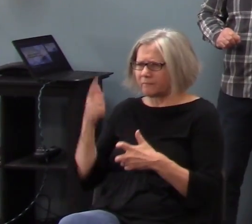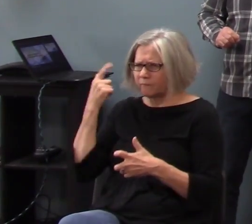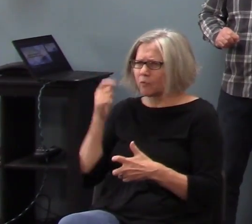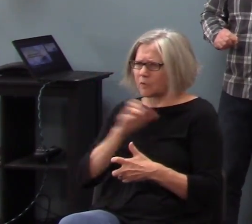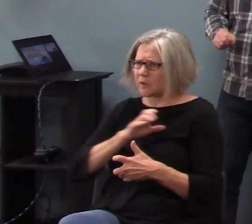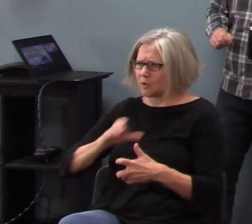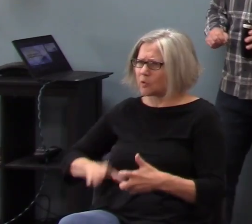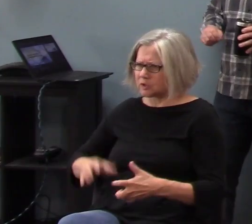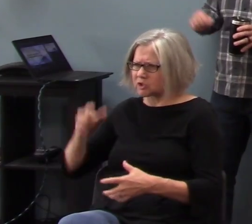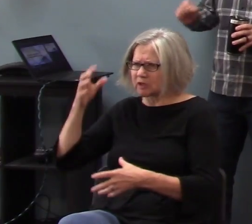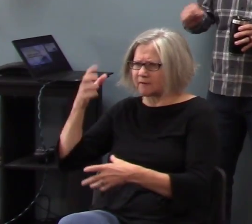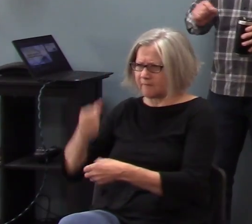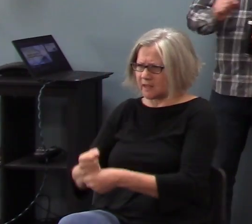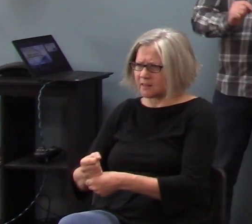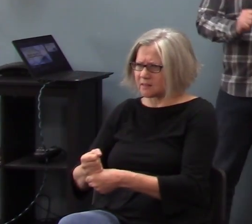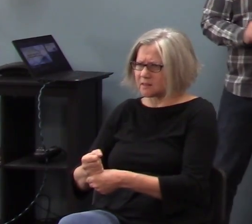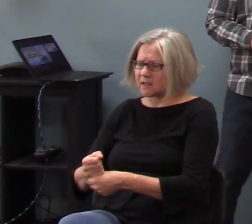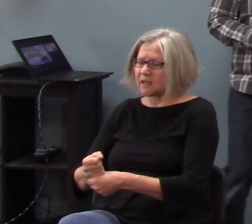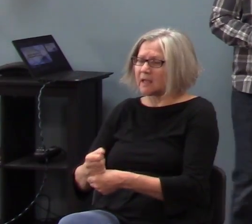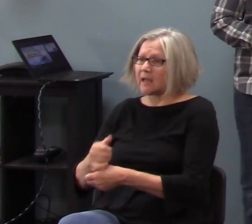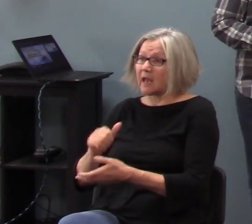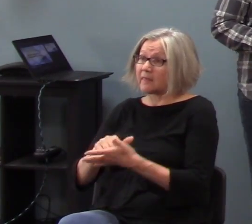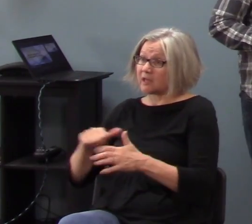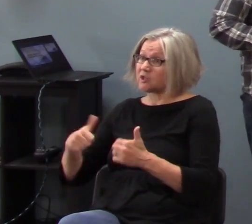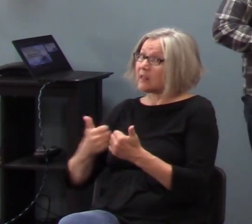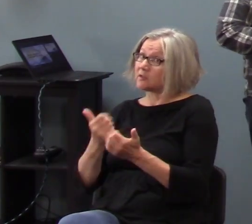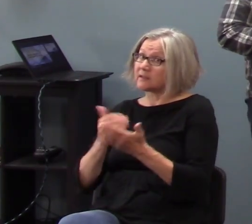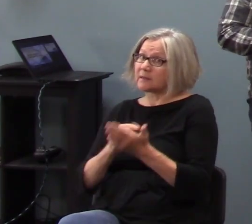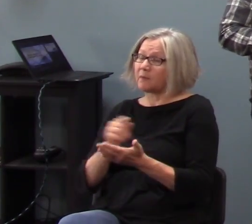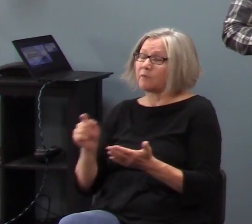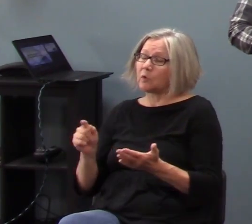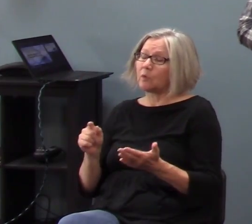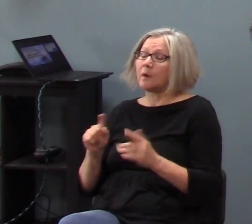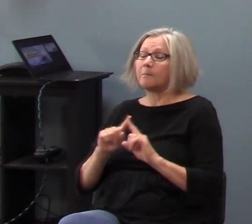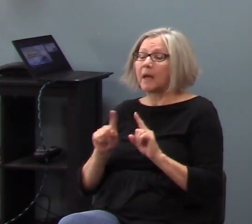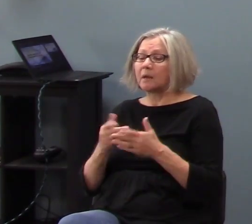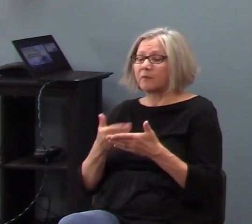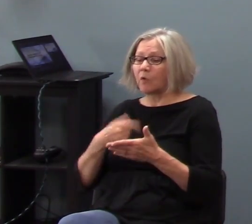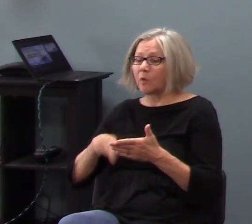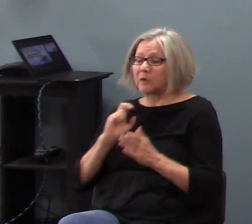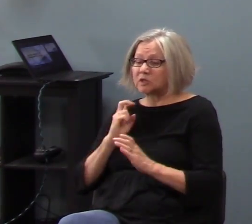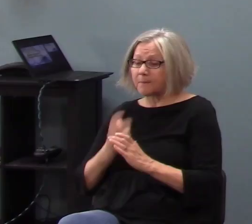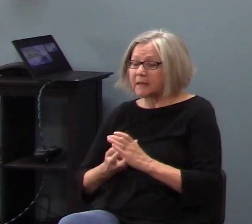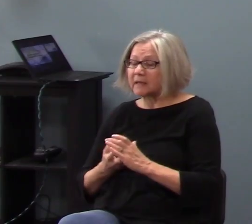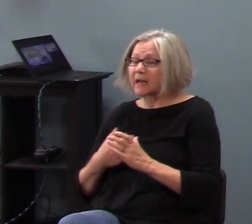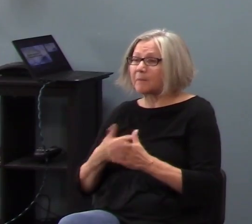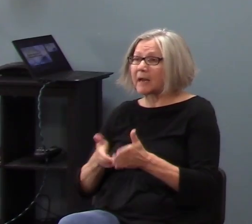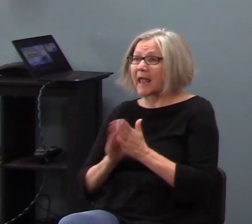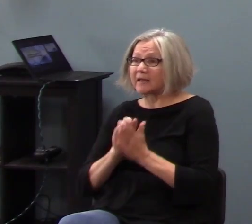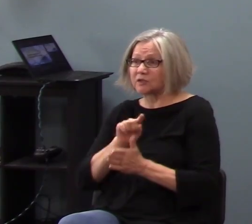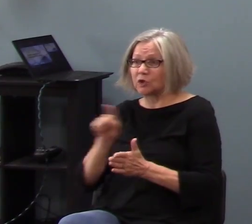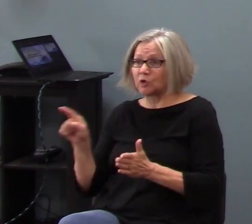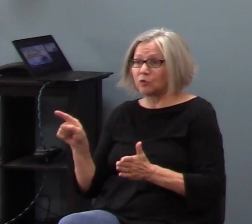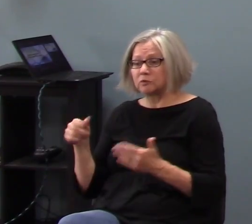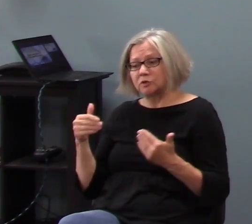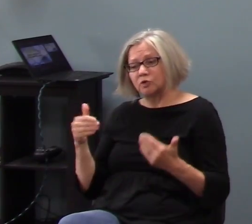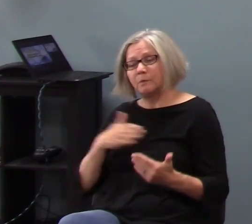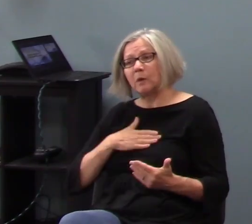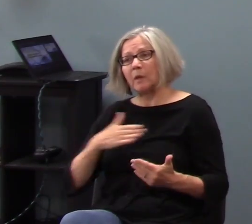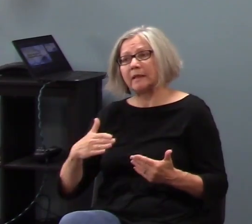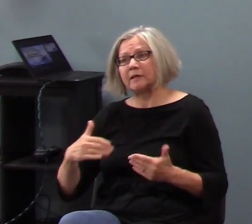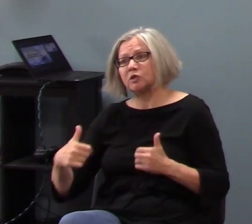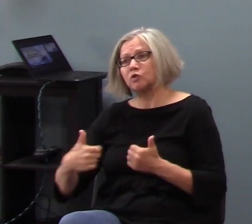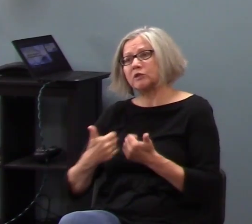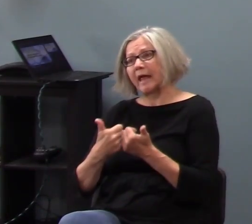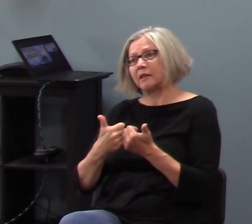Christianity, which might be a challenge for some of you. So before we jump in today, I'm going to be asking you to be willing to challenge maybe